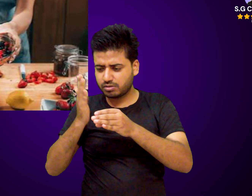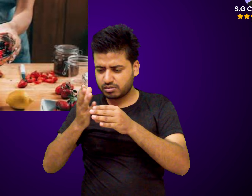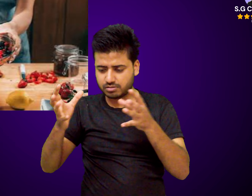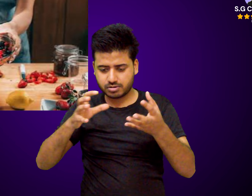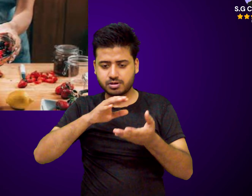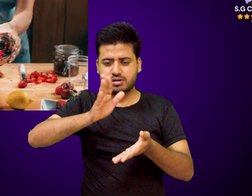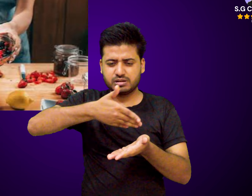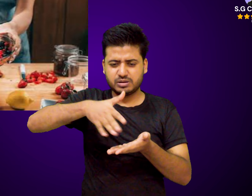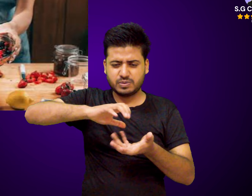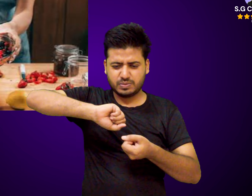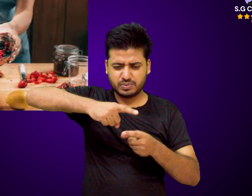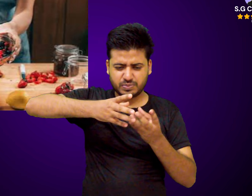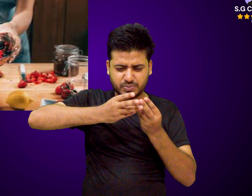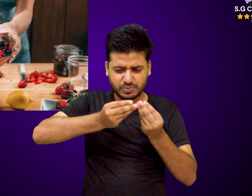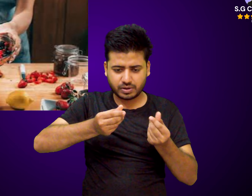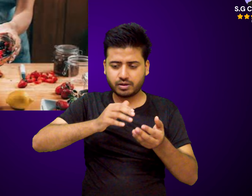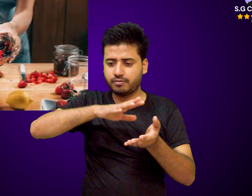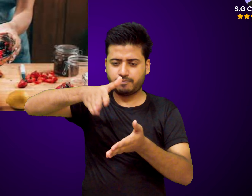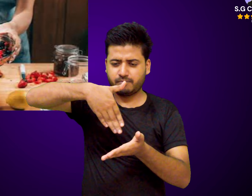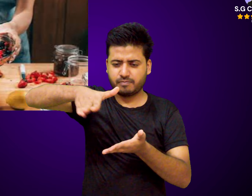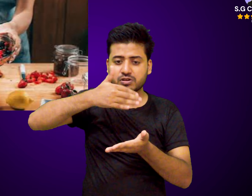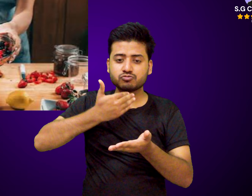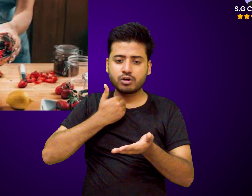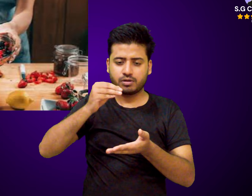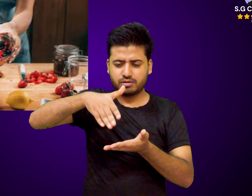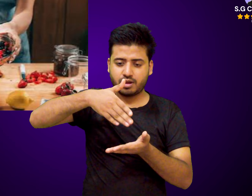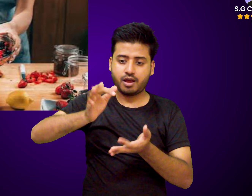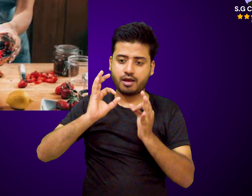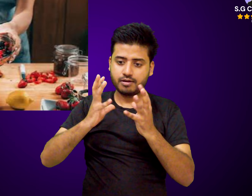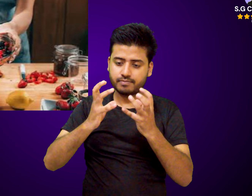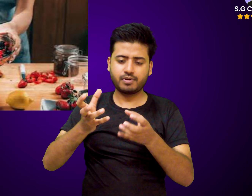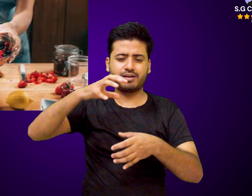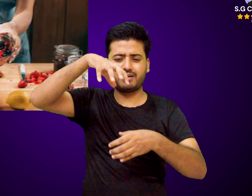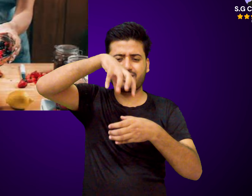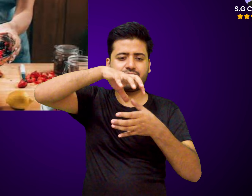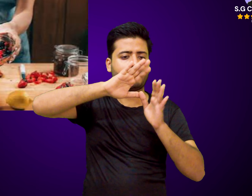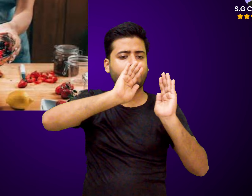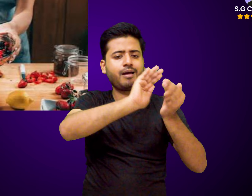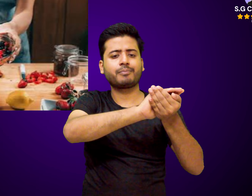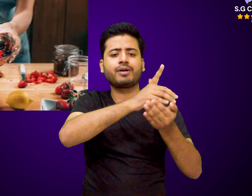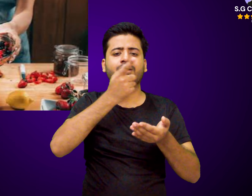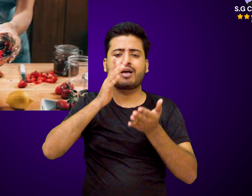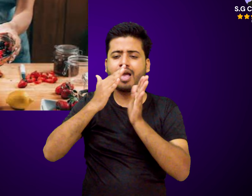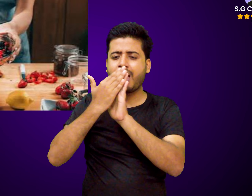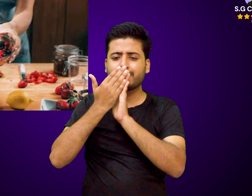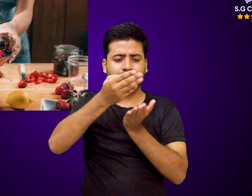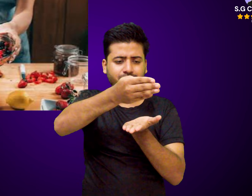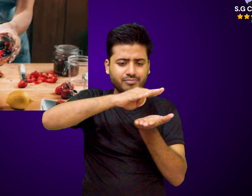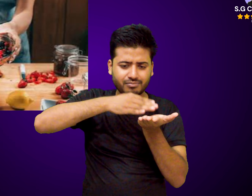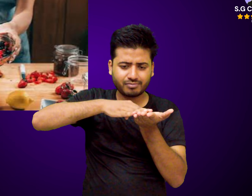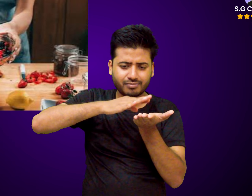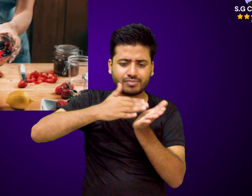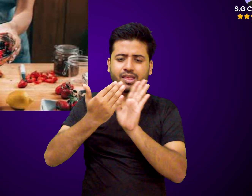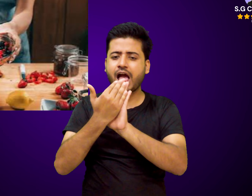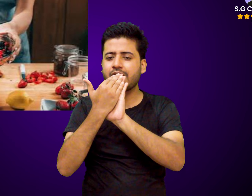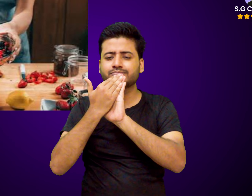soak overnight before draining and drying them. Smoothies. Add cubed or shredded rind to your favorite smoothie recipe for a boost of